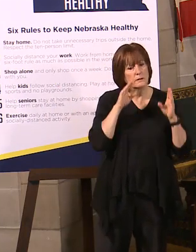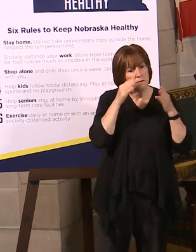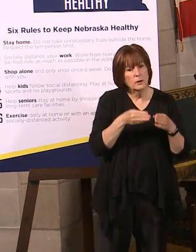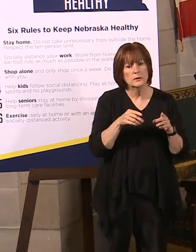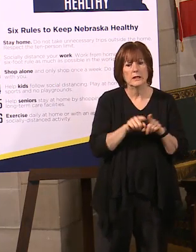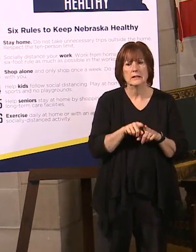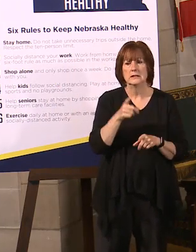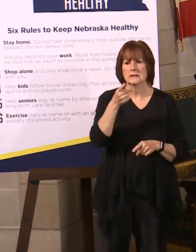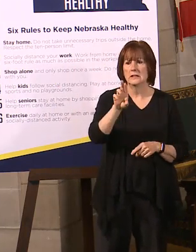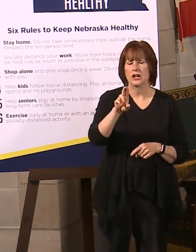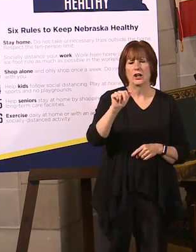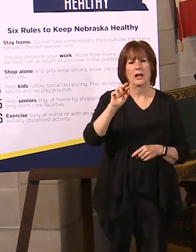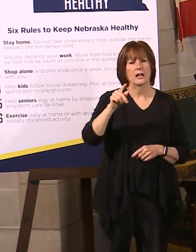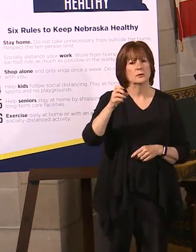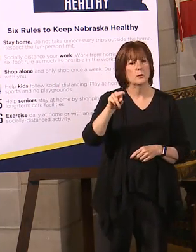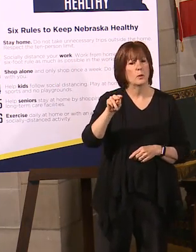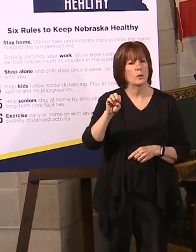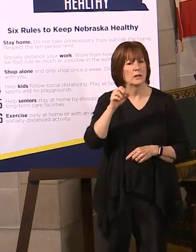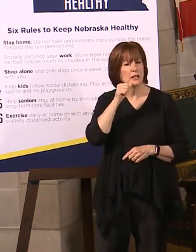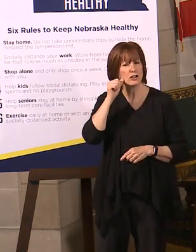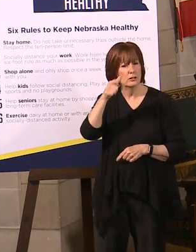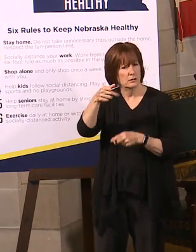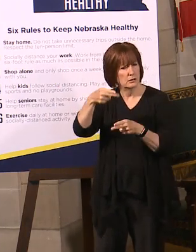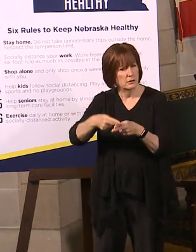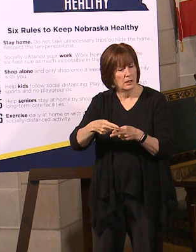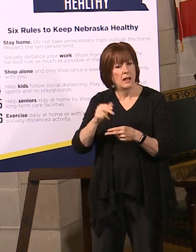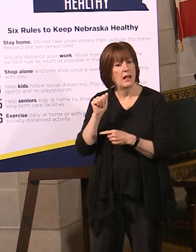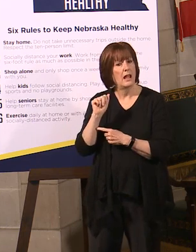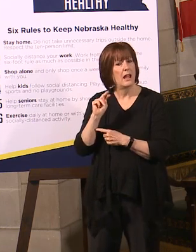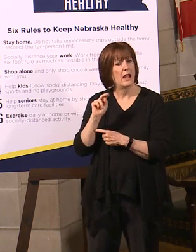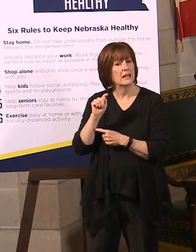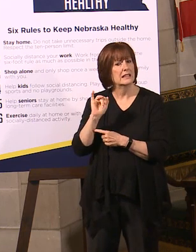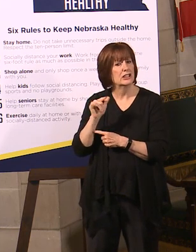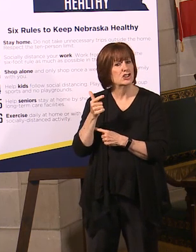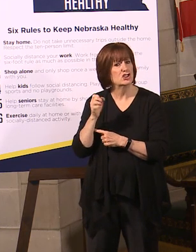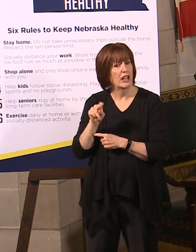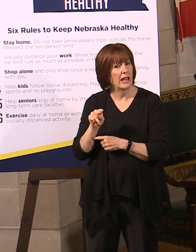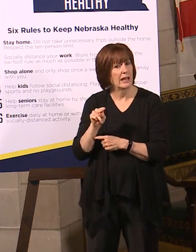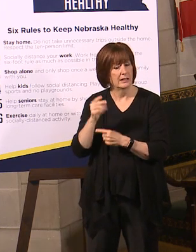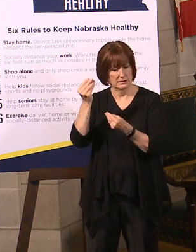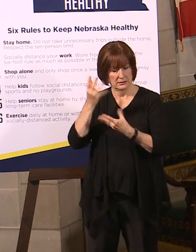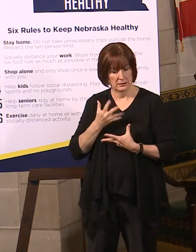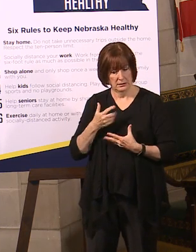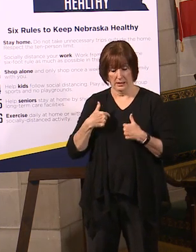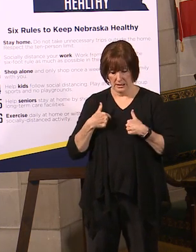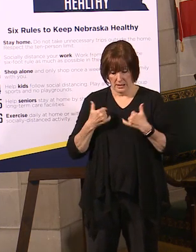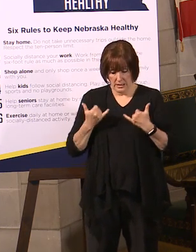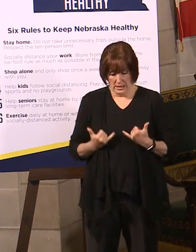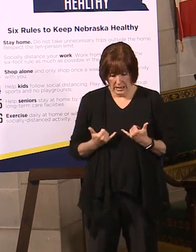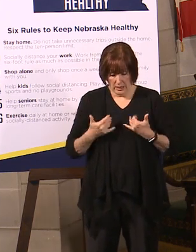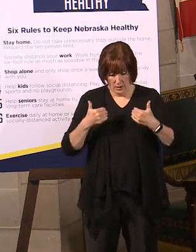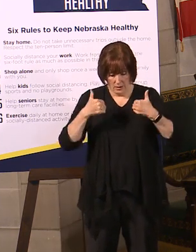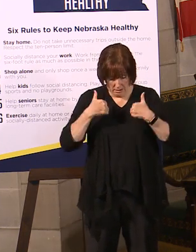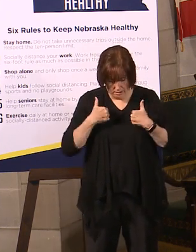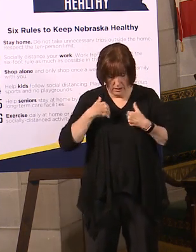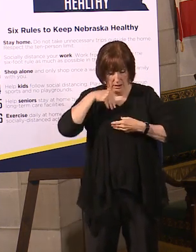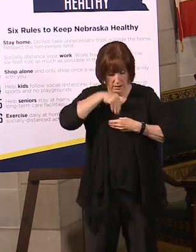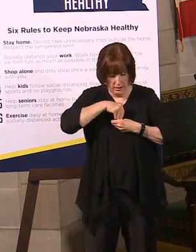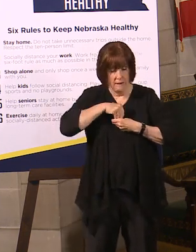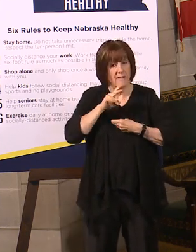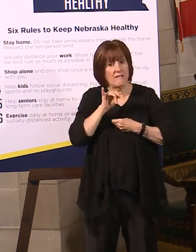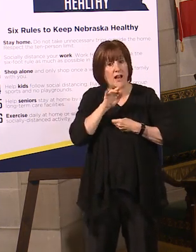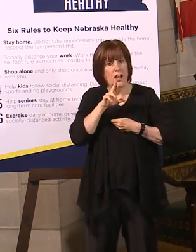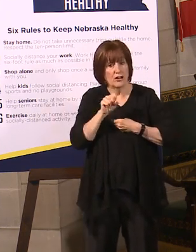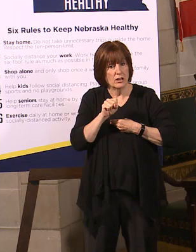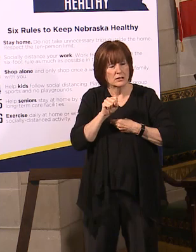Dr. Anton was describing yesterday, the antigen test, which tells you if you currently have the virus. So again, getting back to why we're doing the